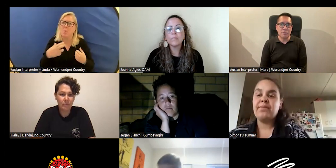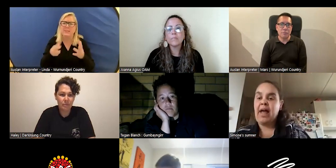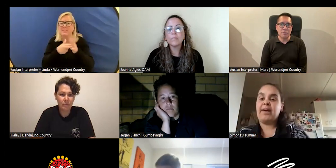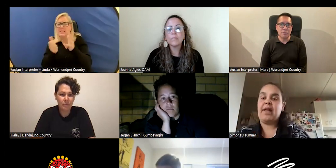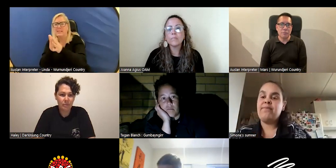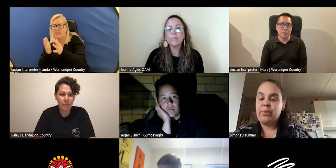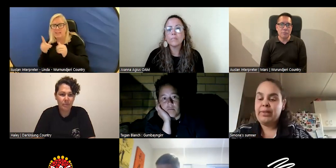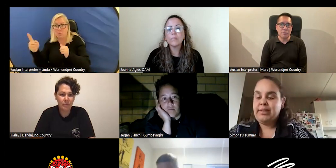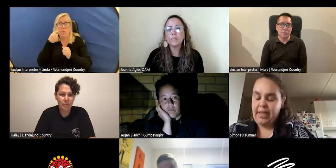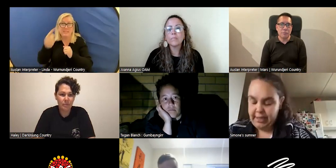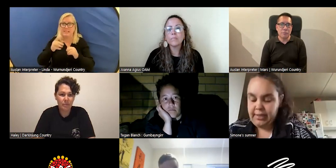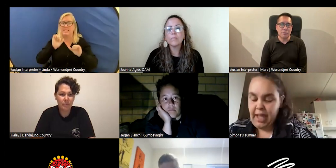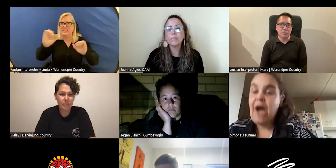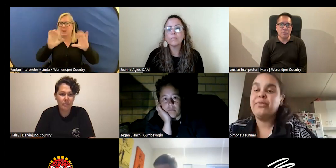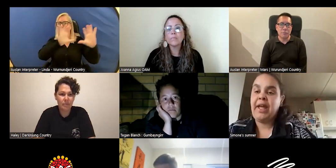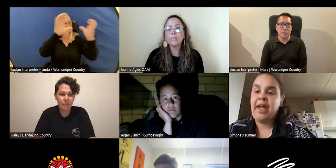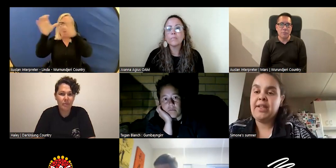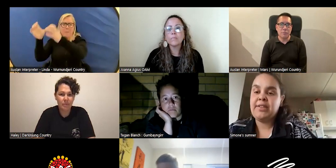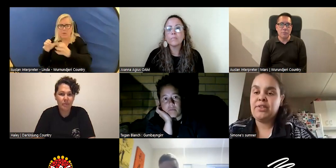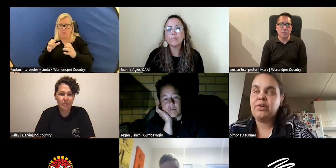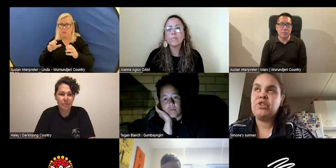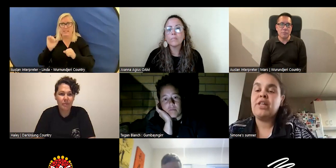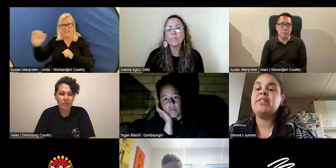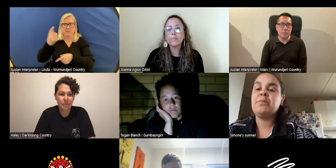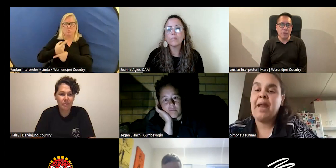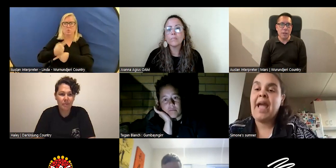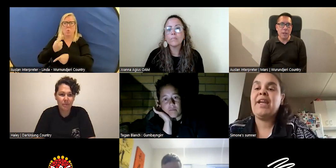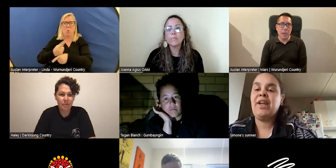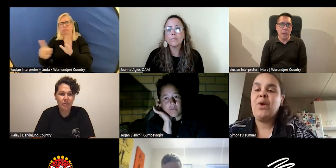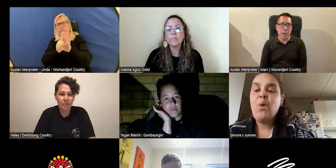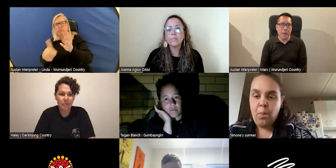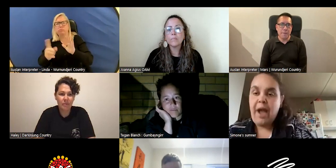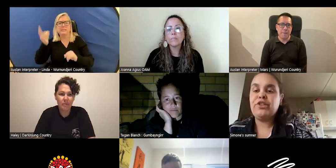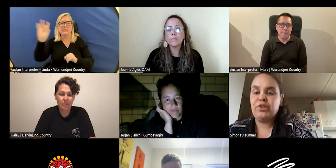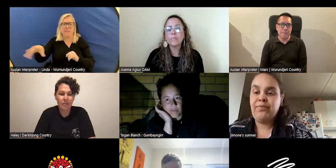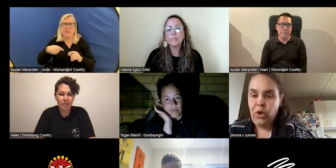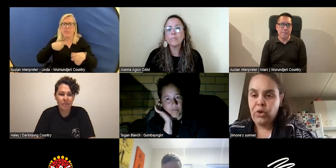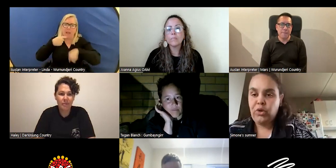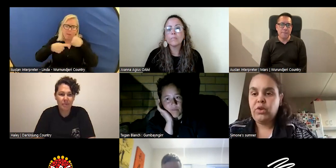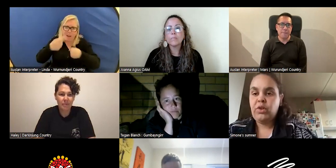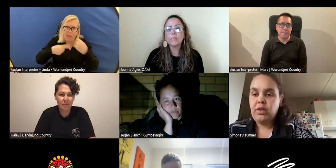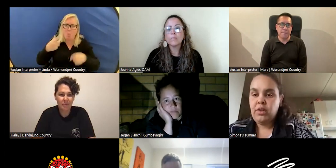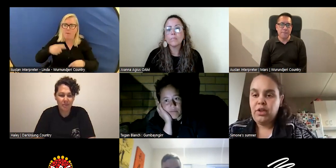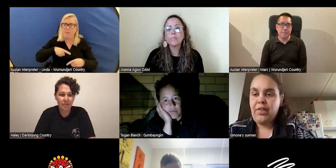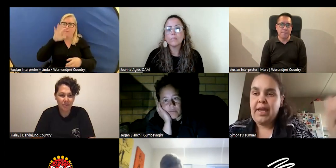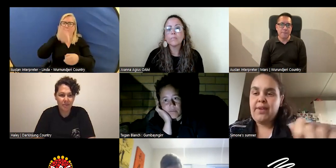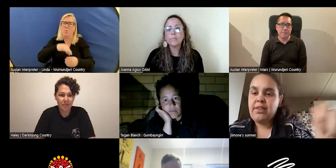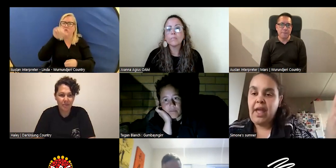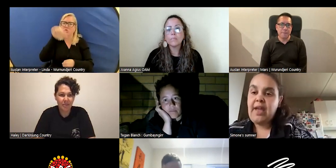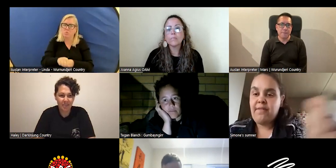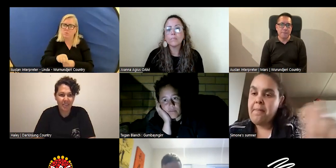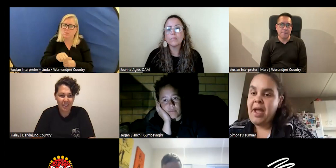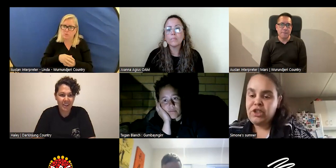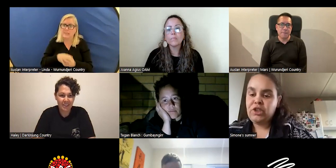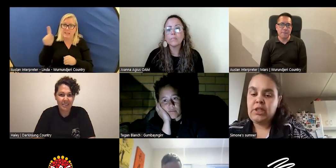how their voice is out there. It's just explaining why you should vote. They're giving